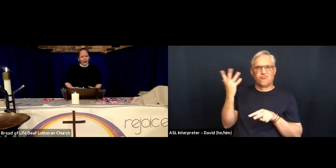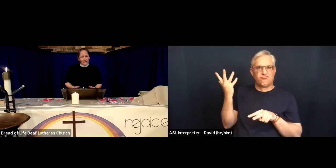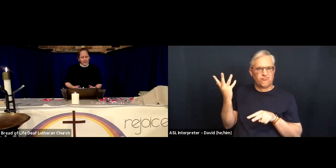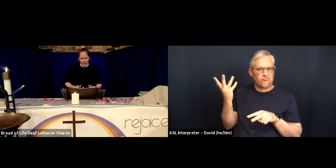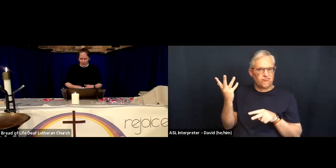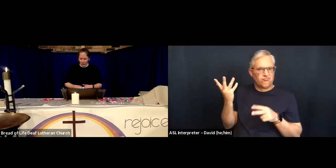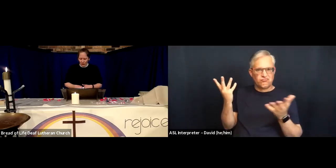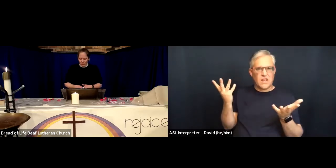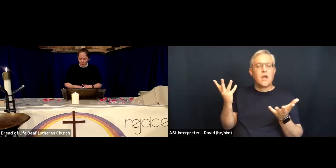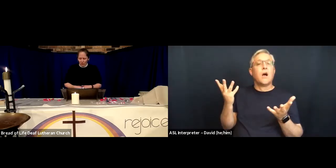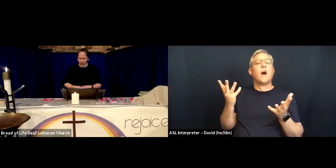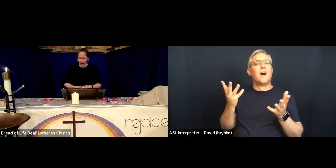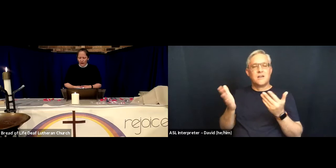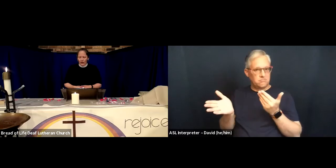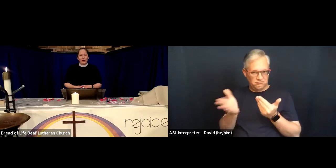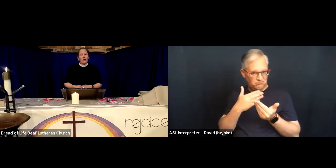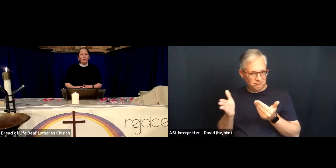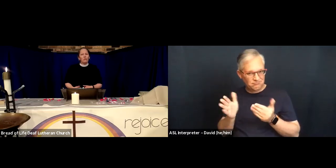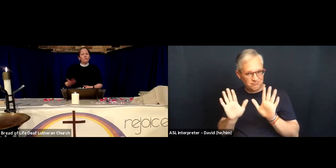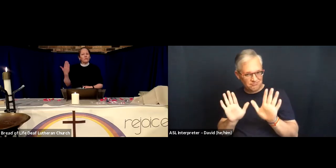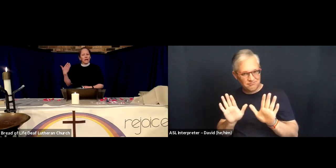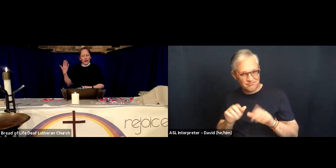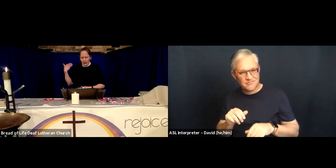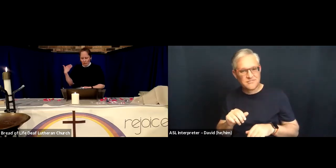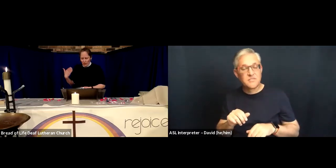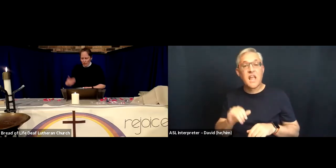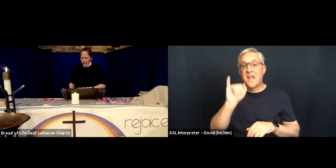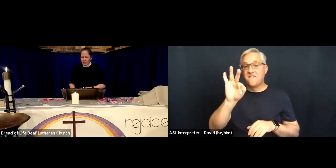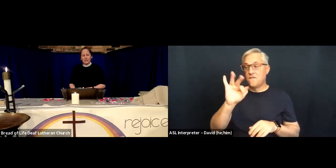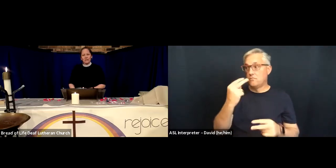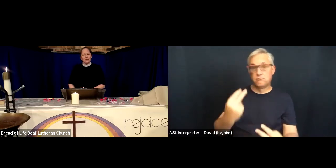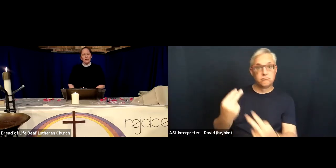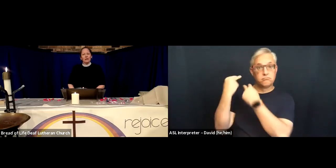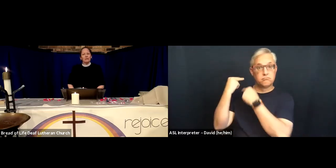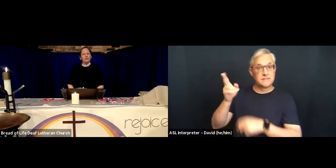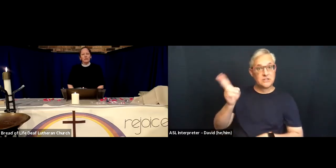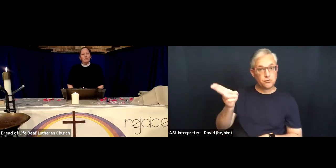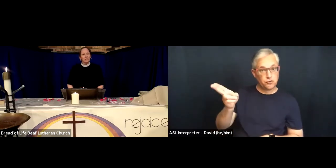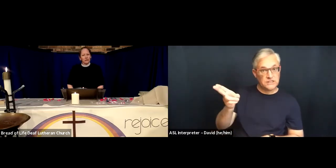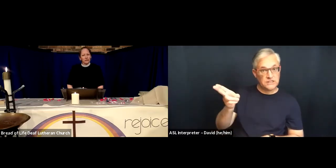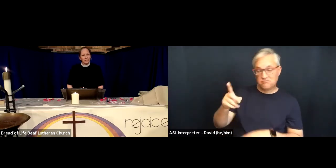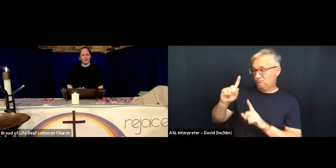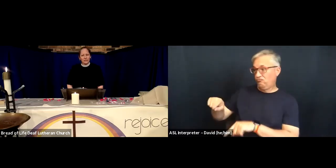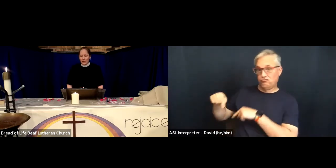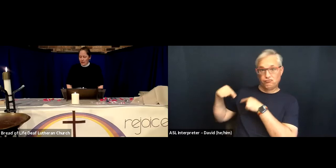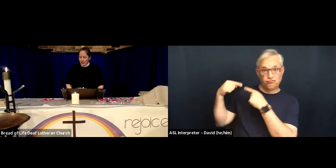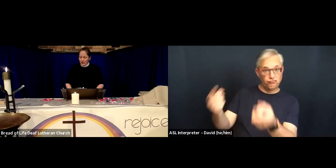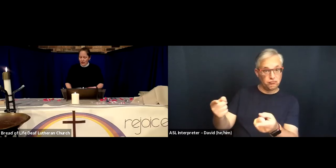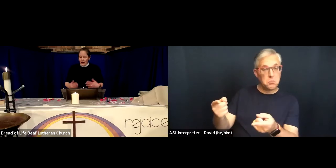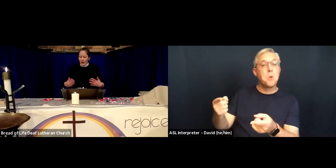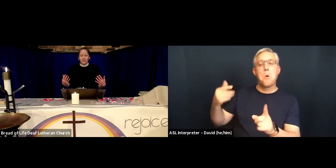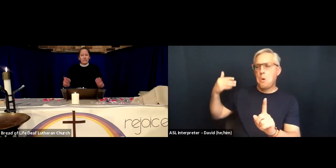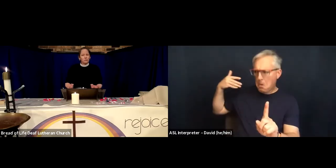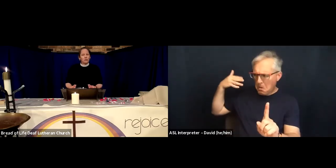And yet, when we look back over time, we can see that there have been illnesses